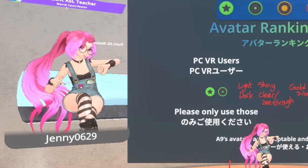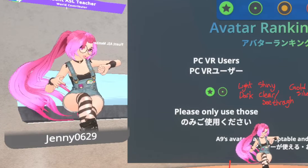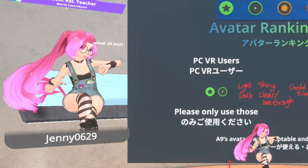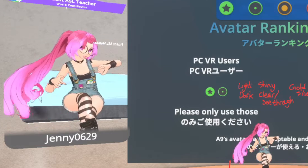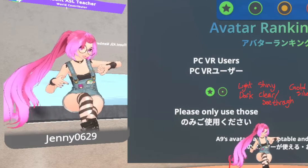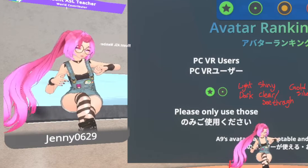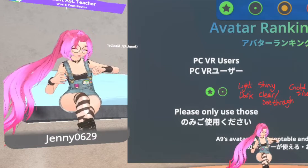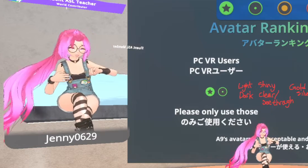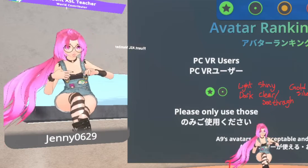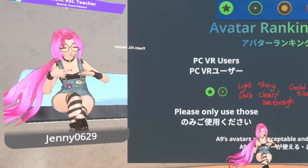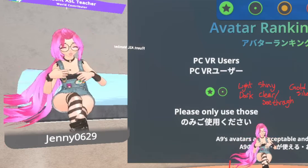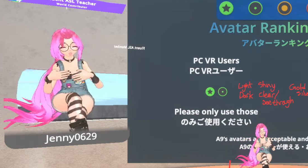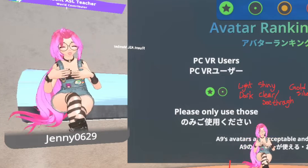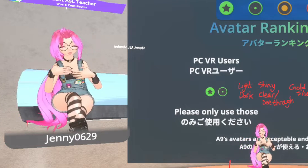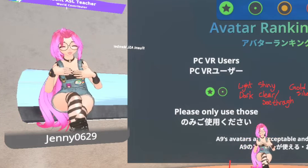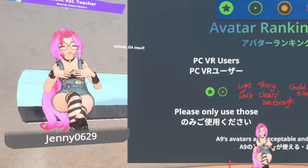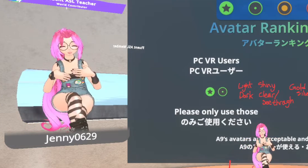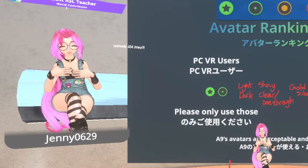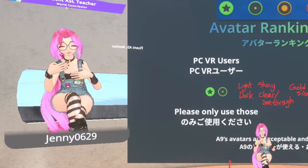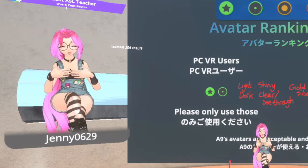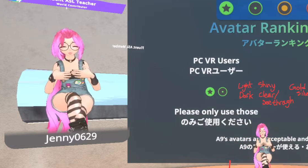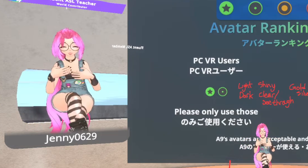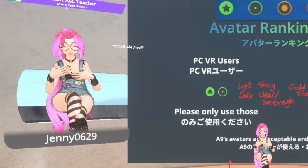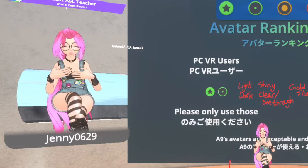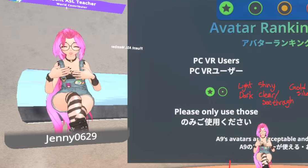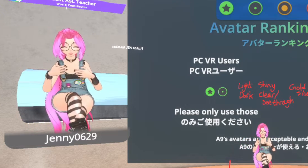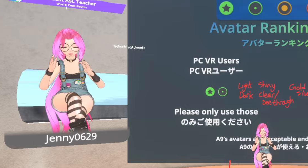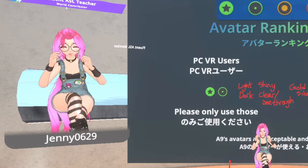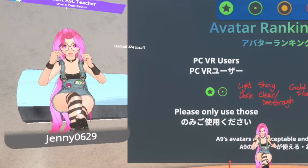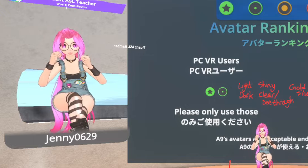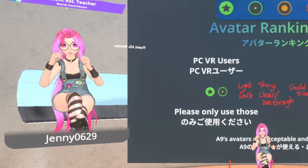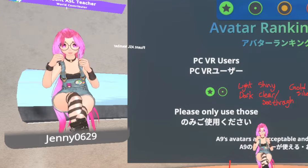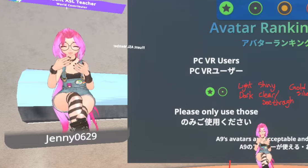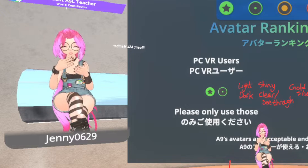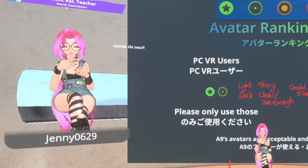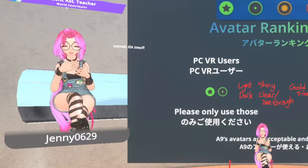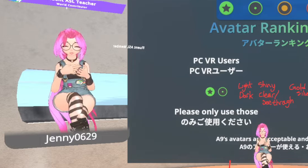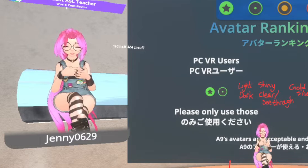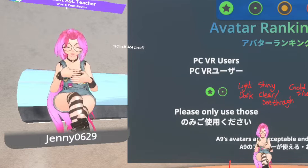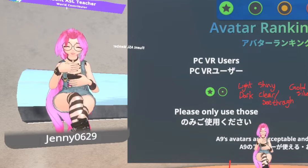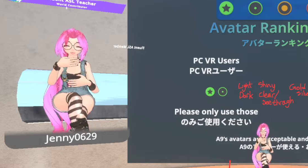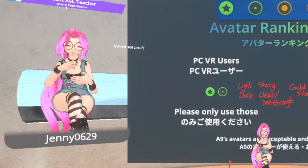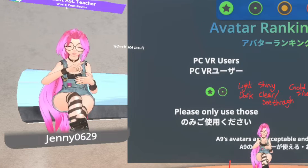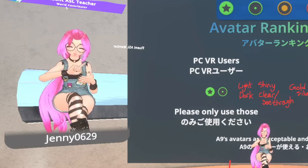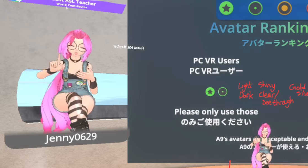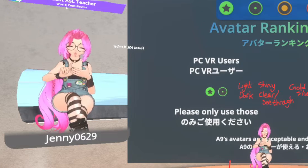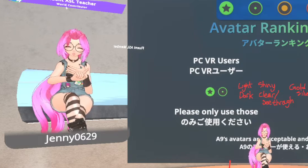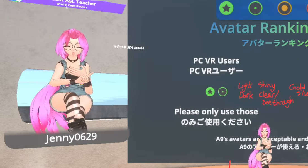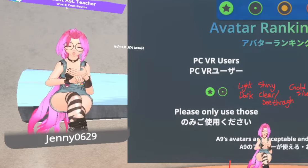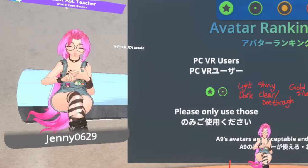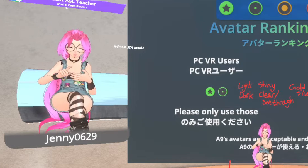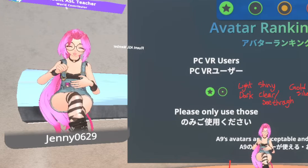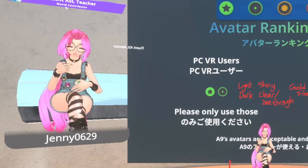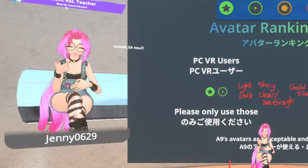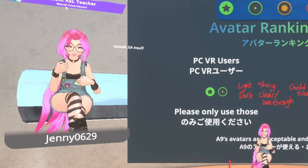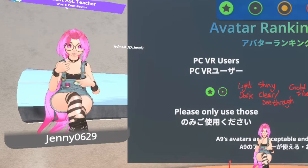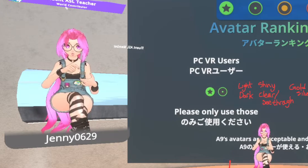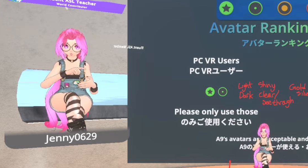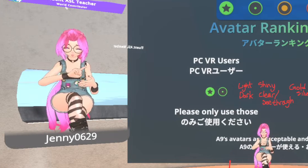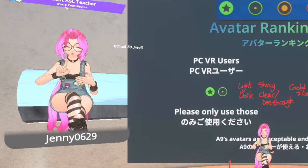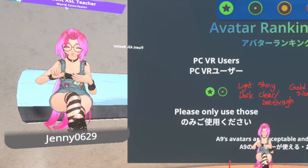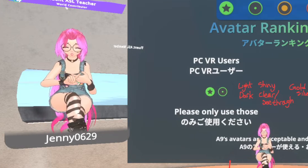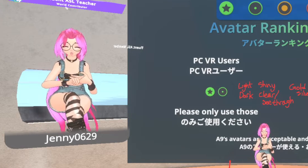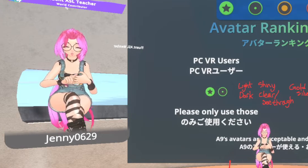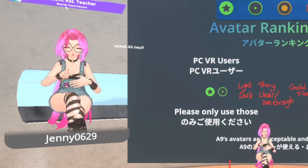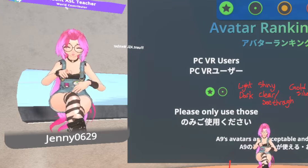Yeah, I mean, I could go on and on and on about that. I feel like I should teach that for next lesson. But yeah, maybe next week I could do that. That's a